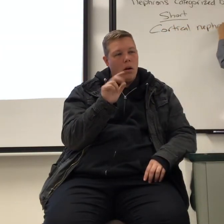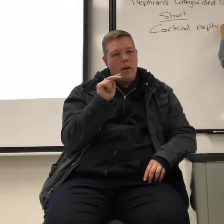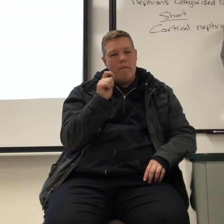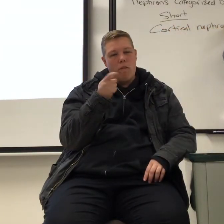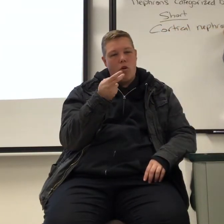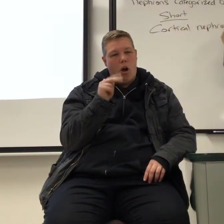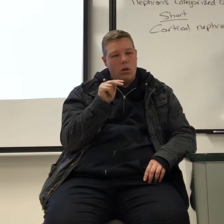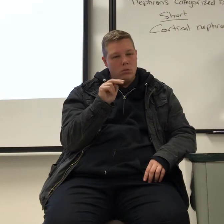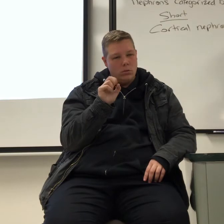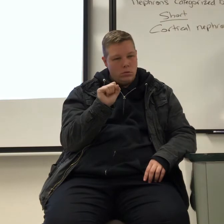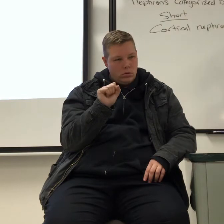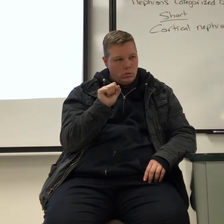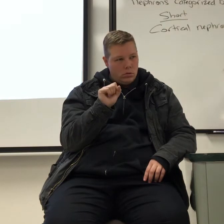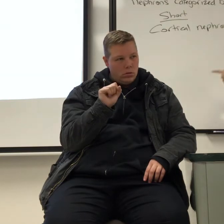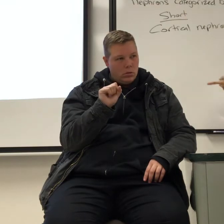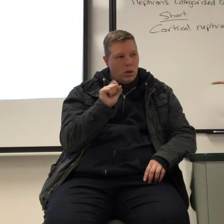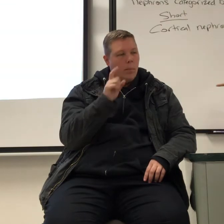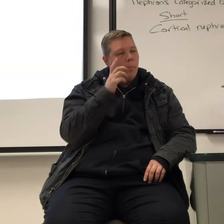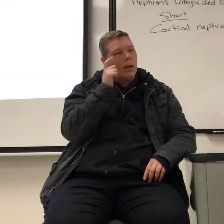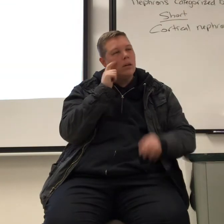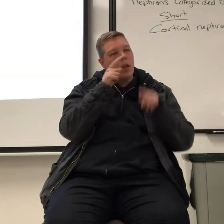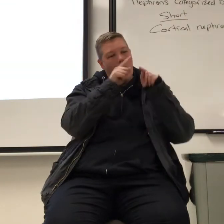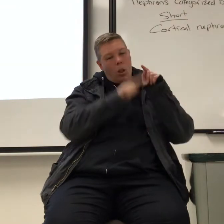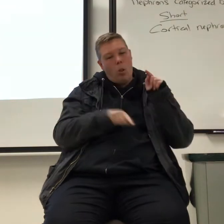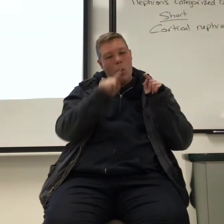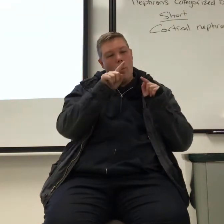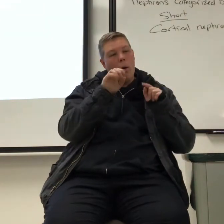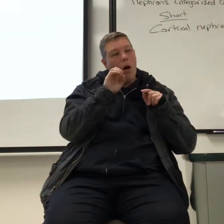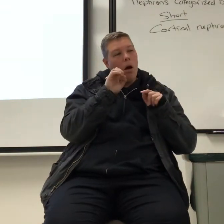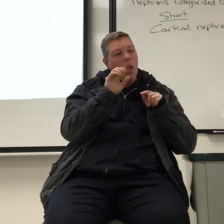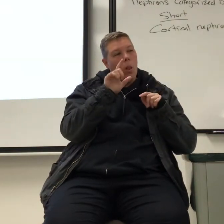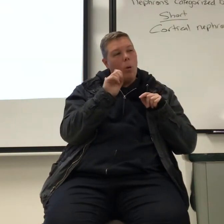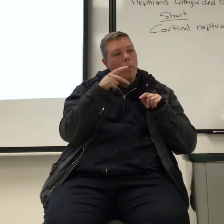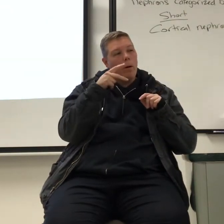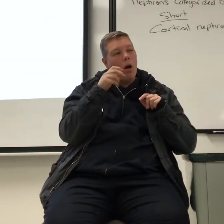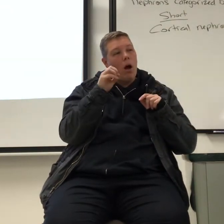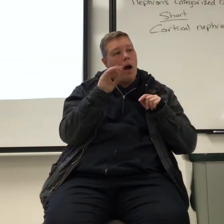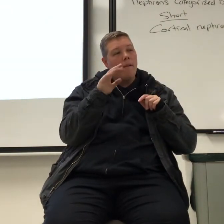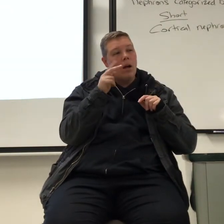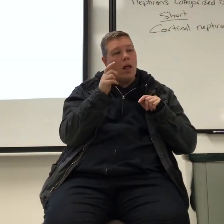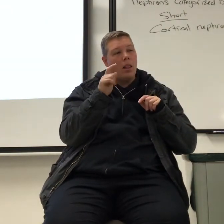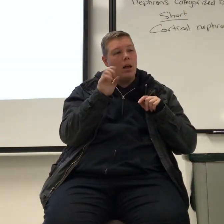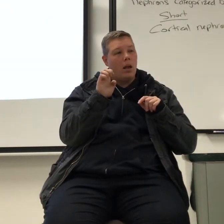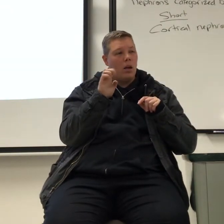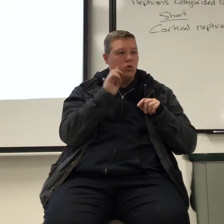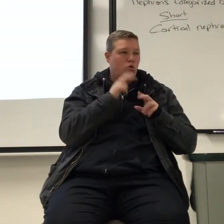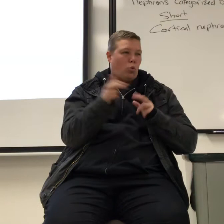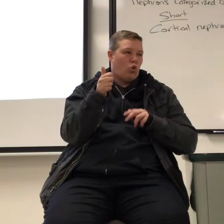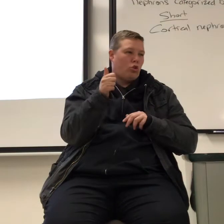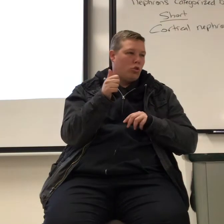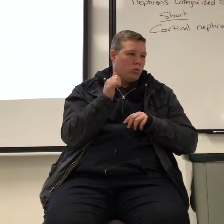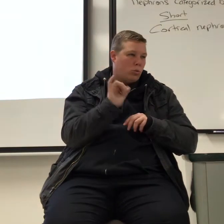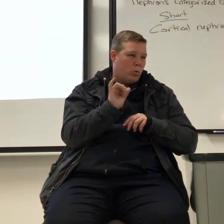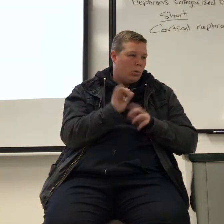nephrons because the loop of Henle is shorter. Okay. If you look at the long ones,